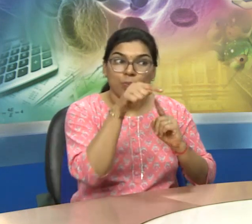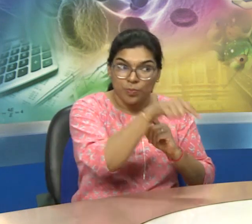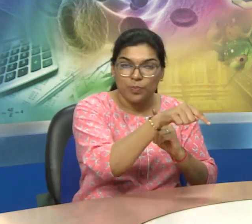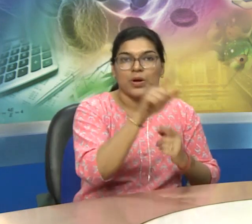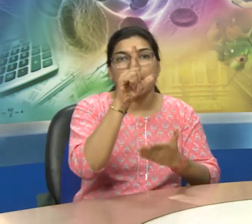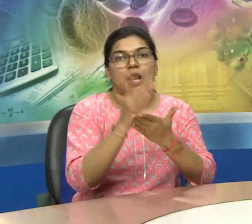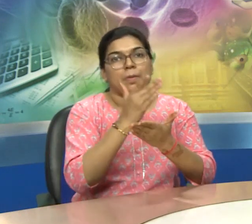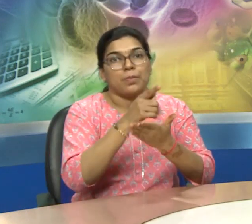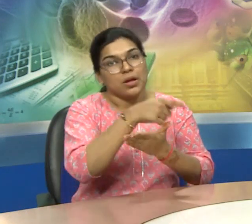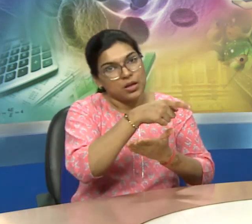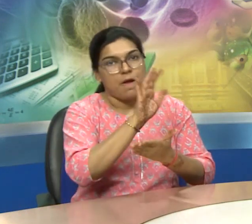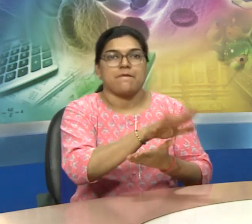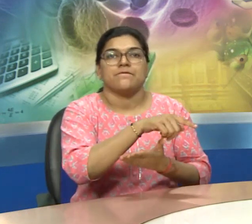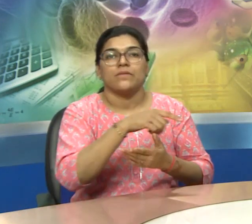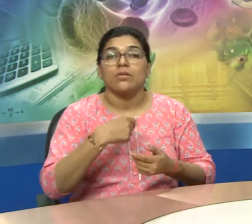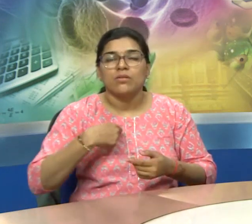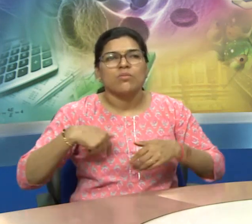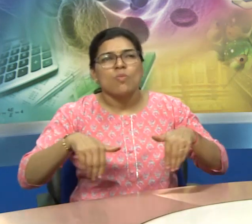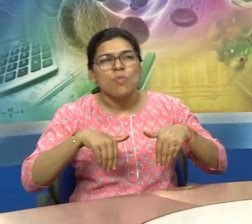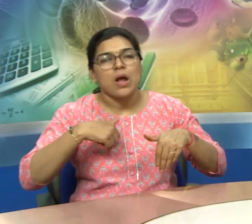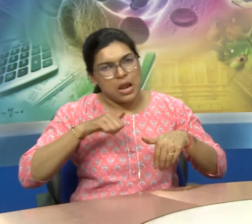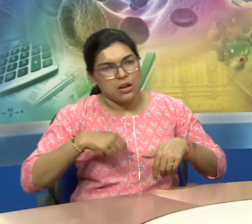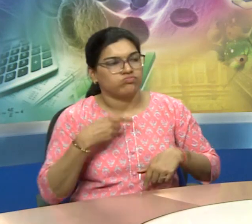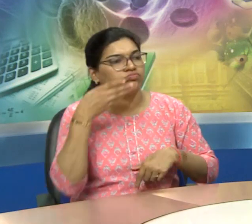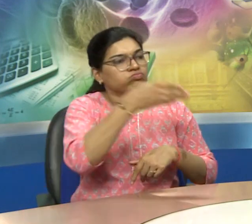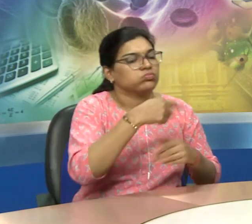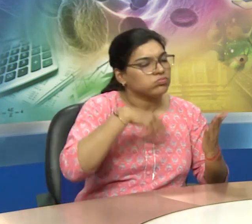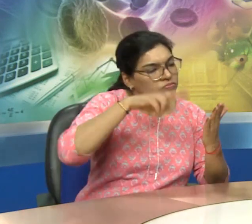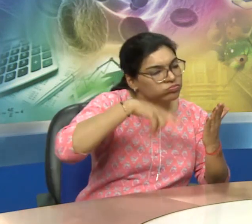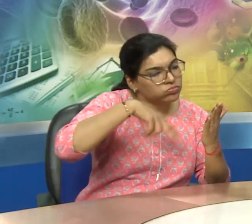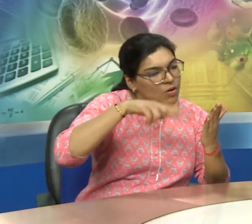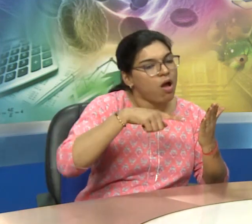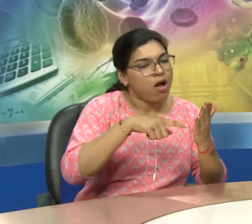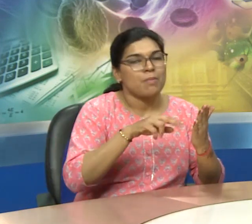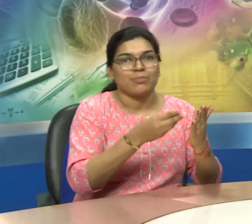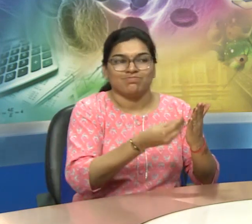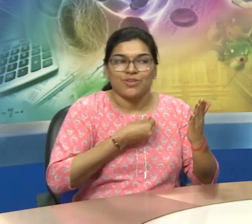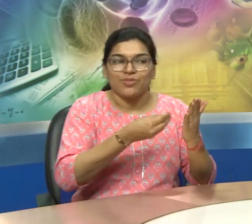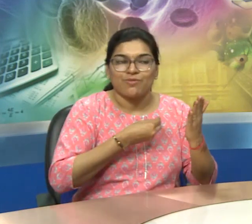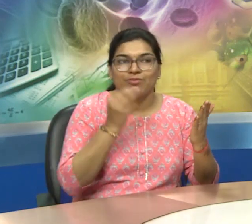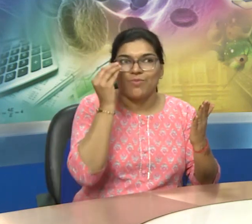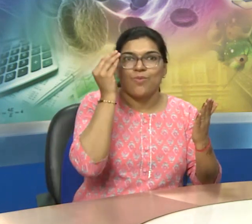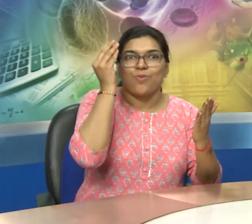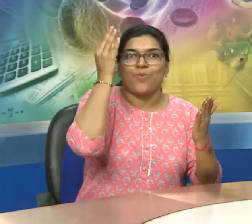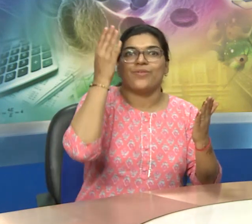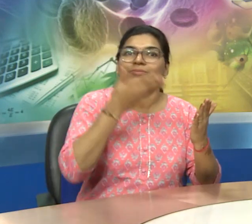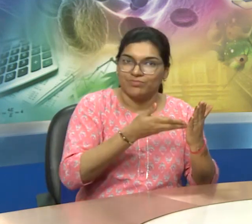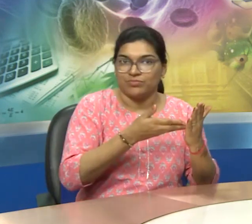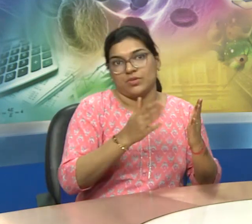punishment of staying in prison for sometime 2 years, sometime 5 years, sometime for a lifelong. So they need to